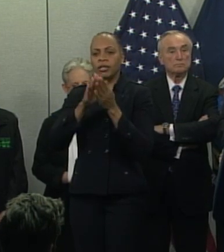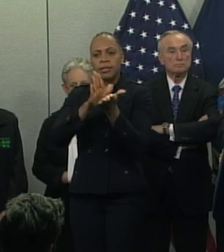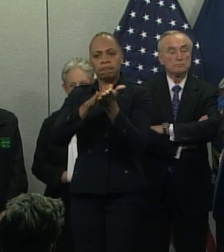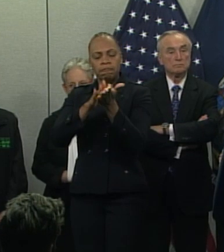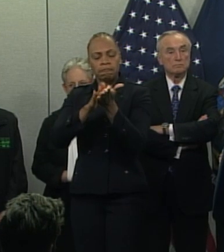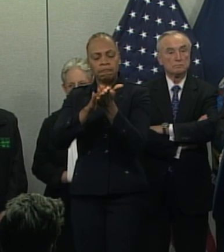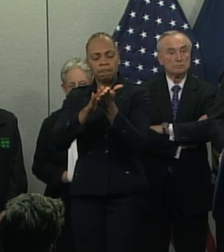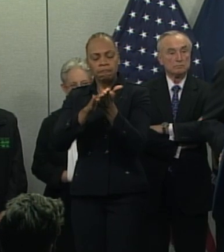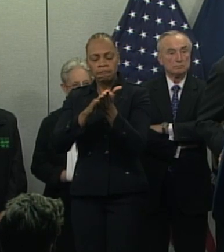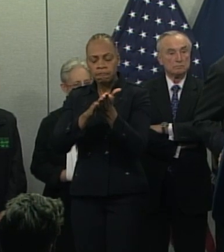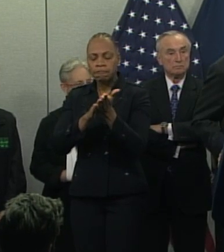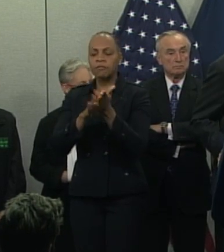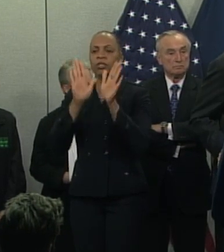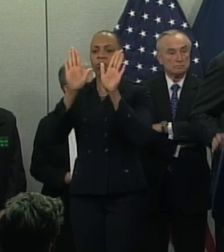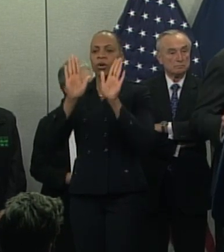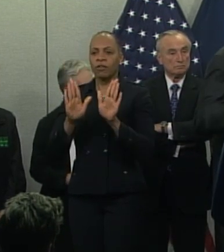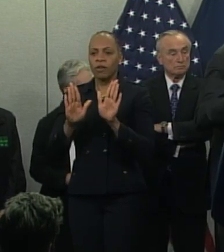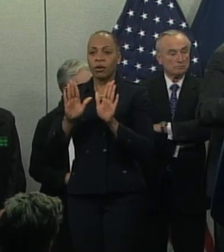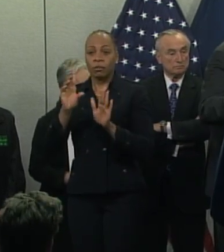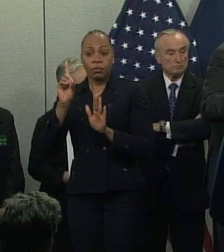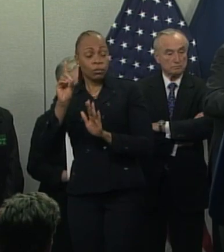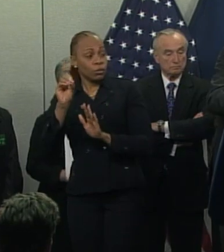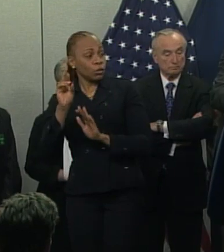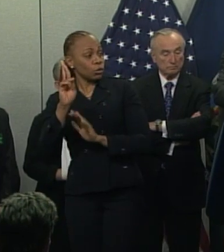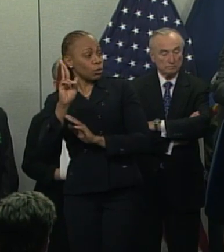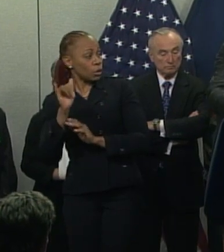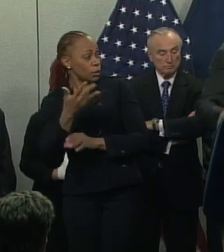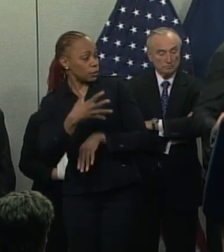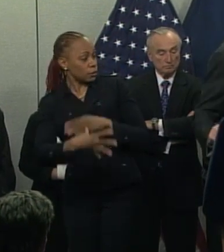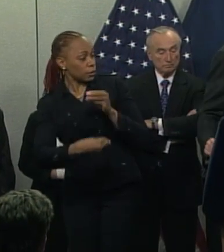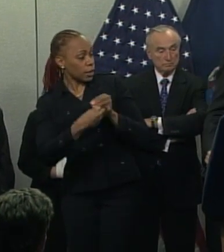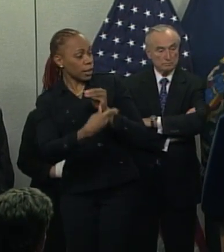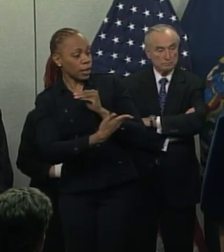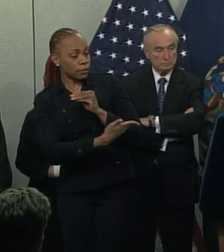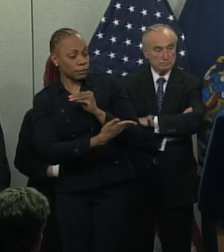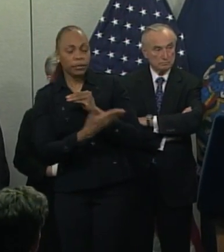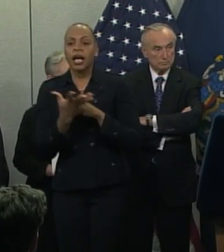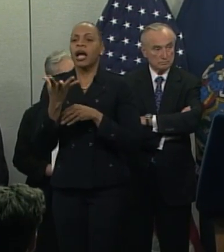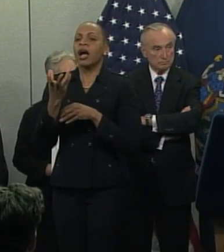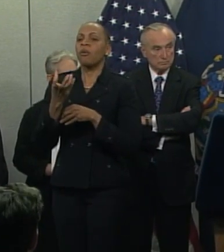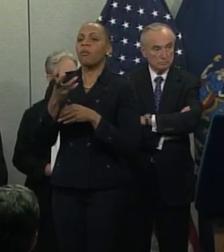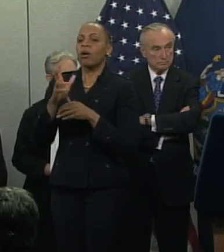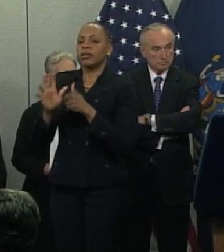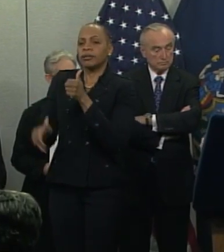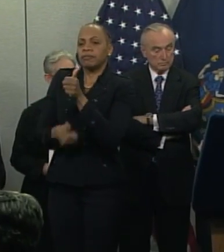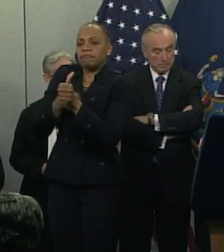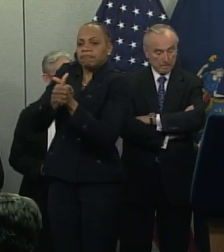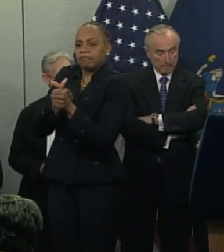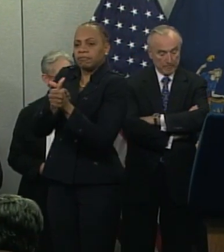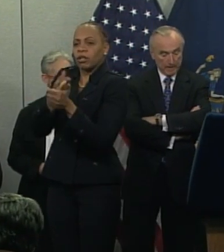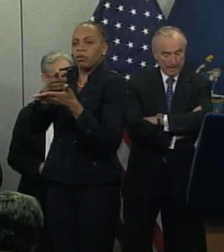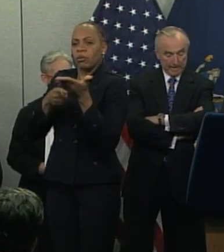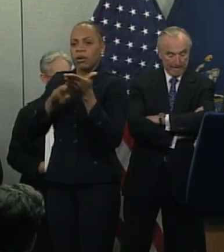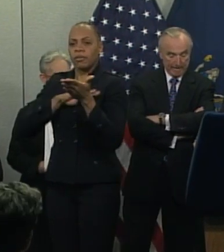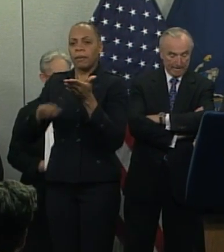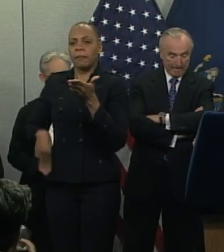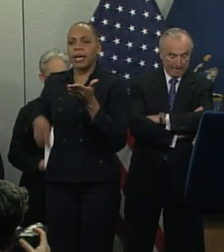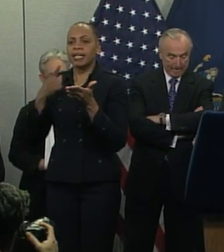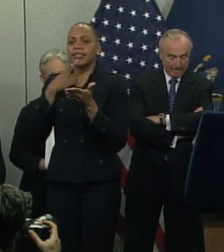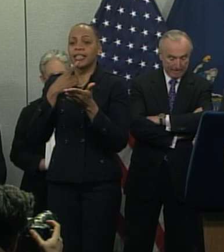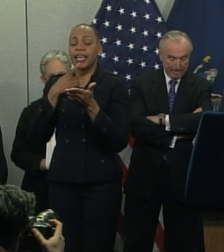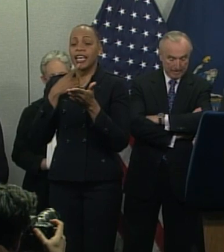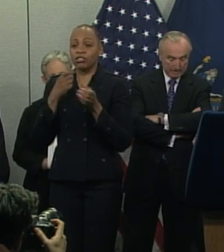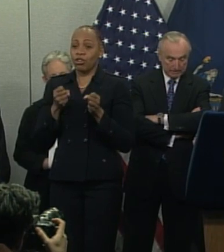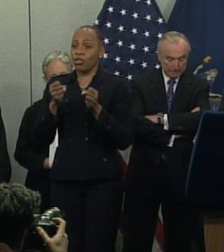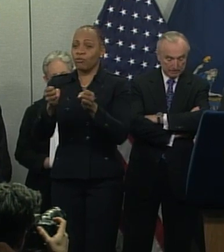tremendous capacity here. Commissioner Doherty, anything we should add? No, I just want to follow up what the mayor said about, keeping off the